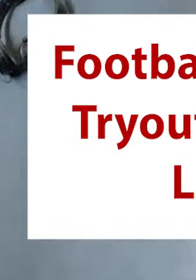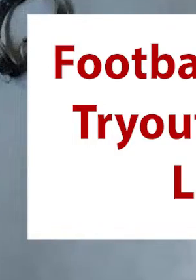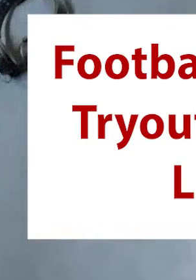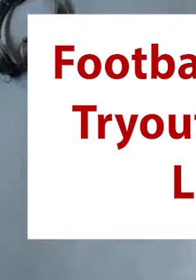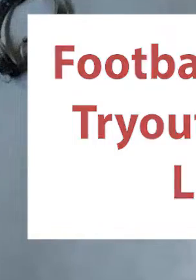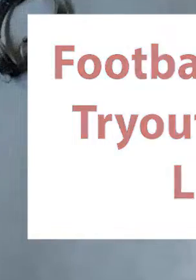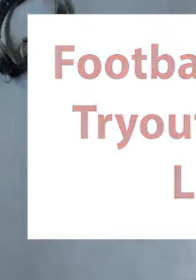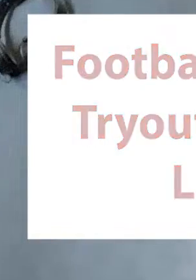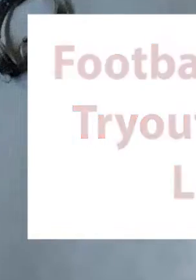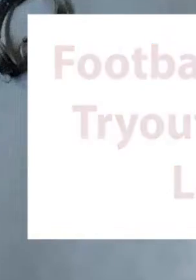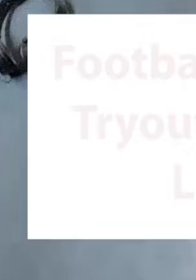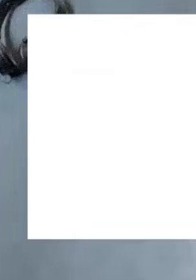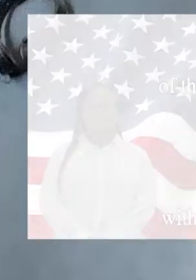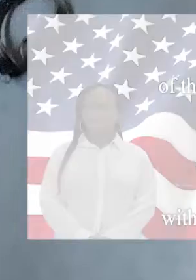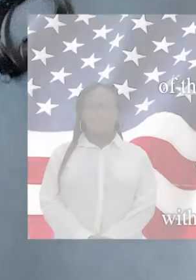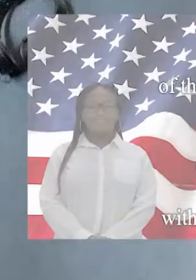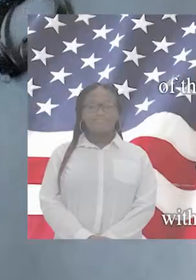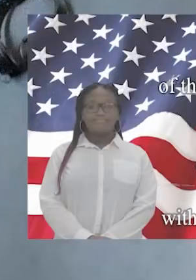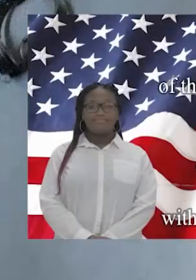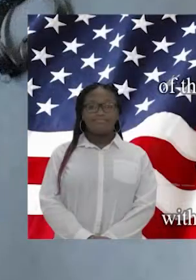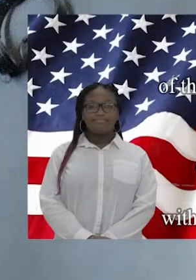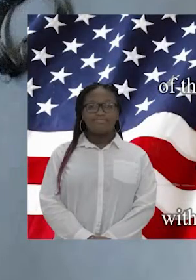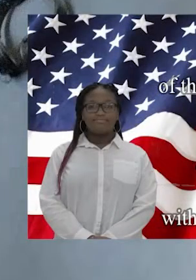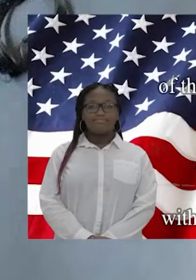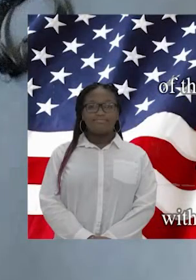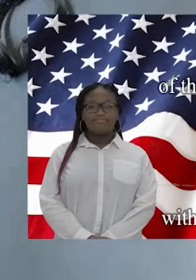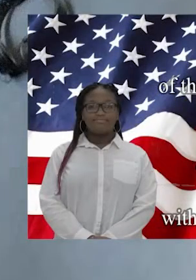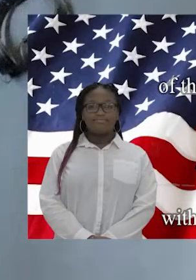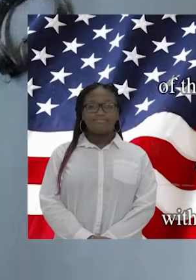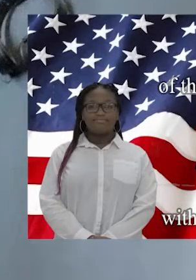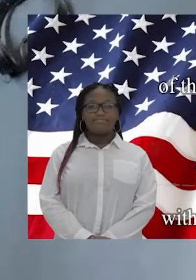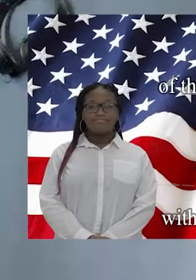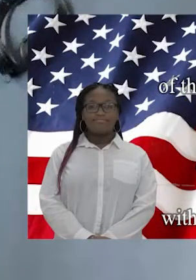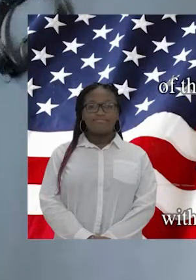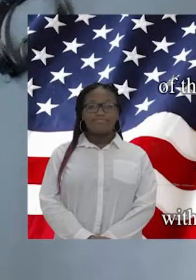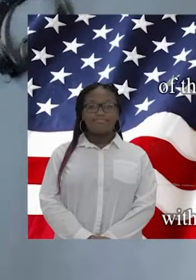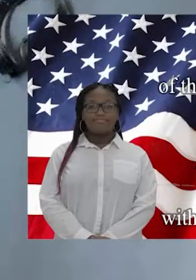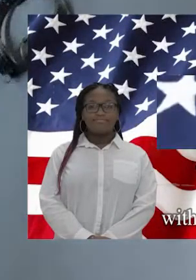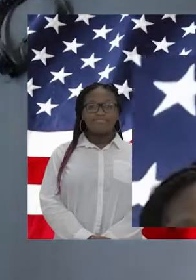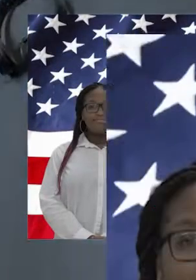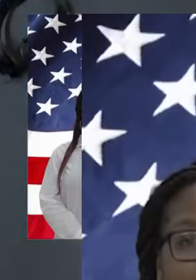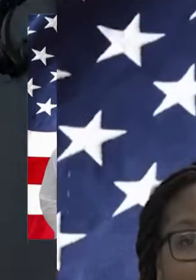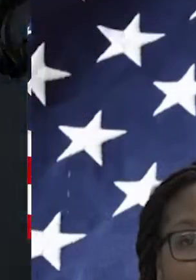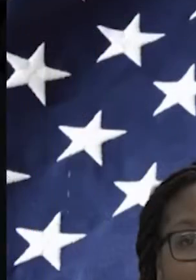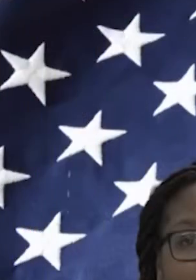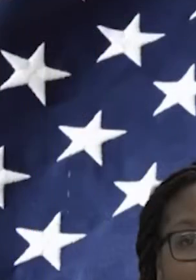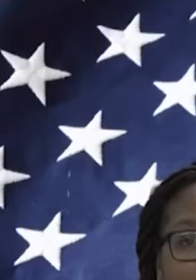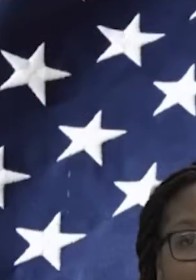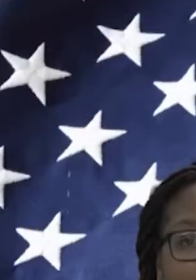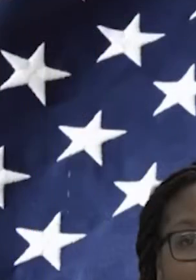season is over. That's all the news I have for you today. Please stand for the pledges and hope you have a good day.